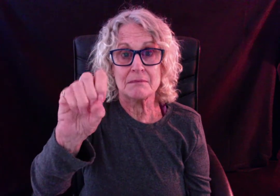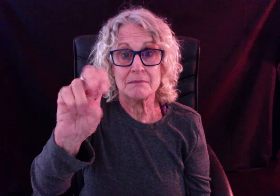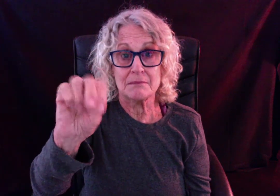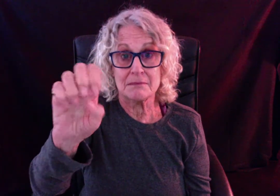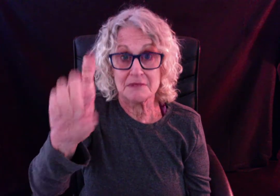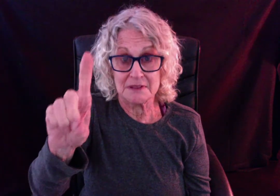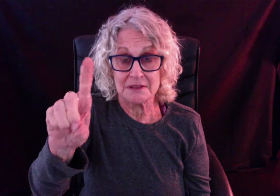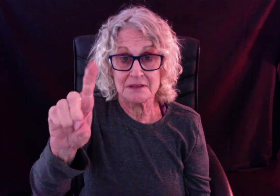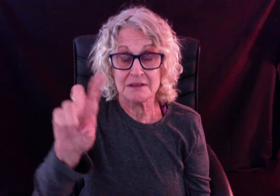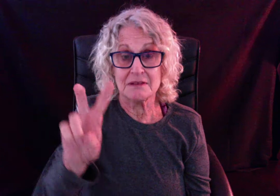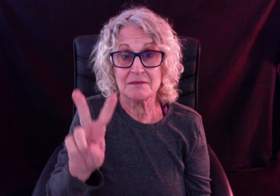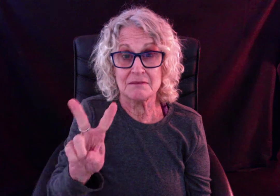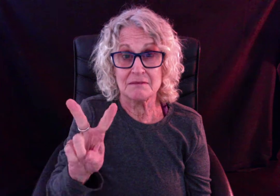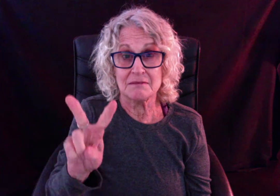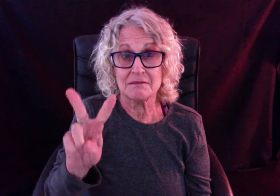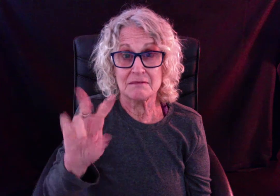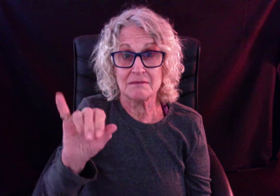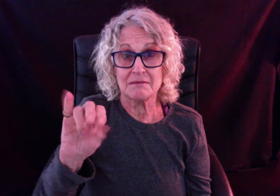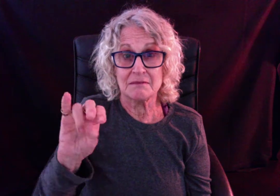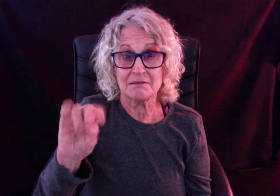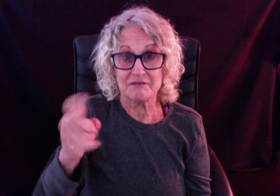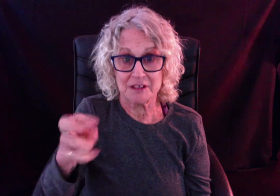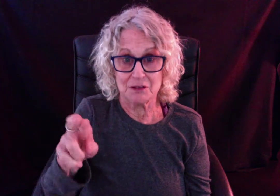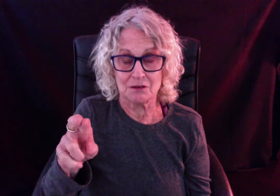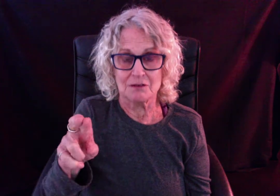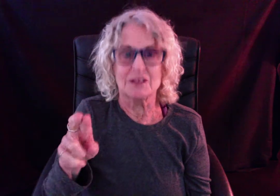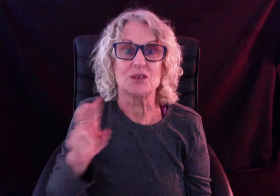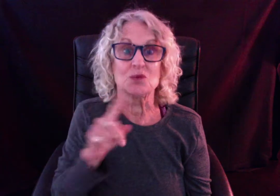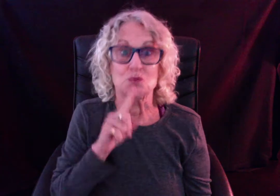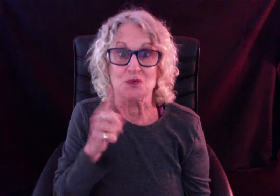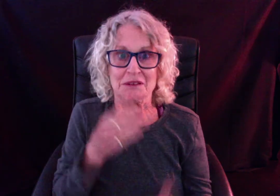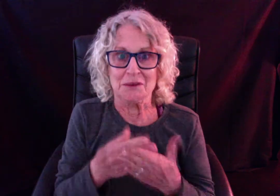vinegar. That was really good.